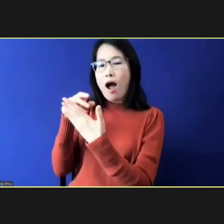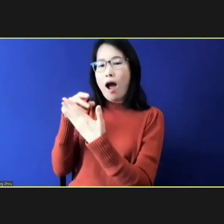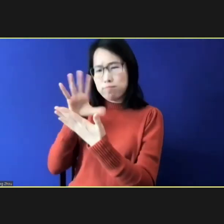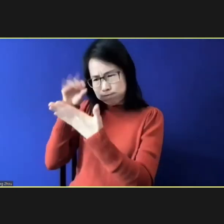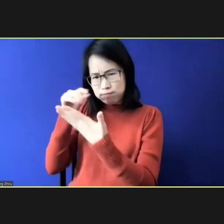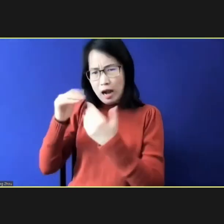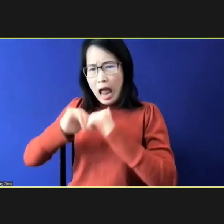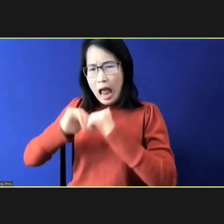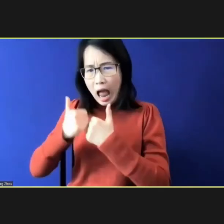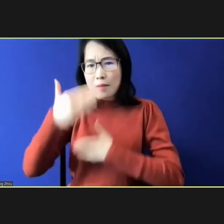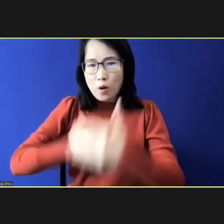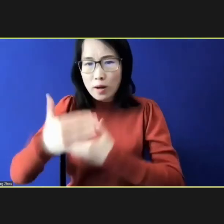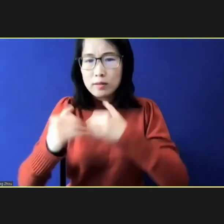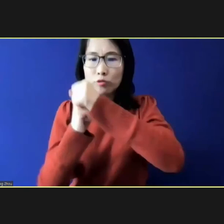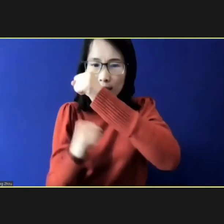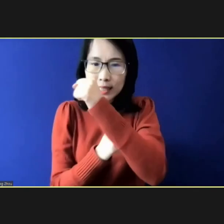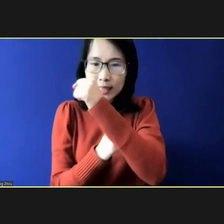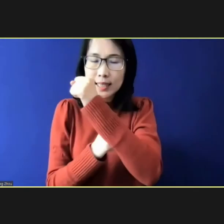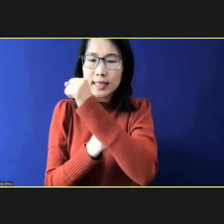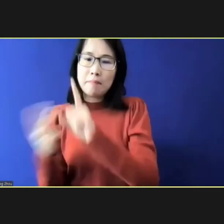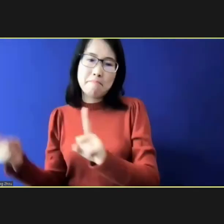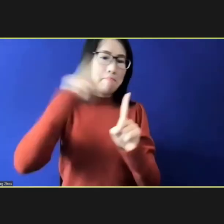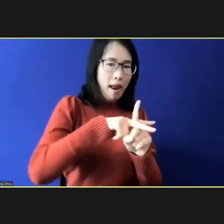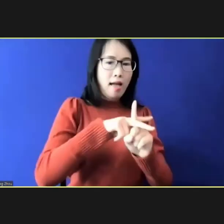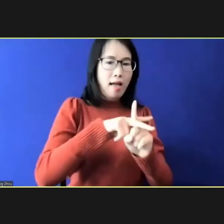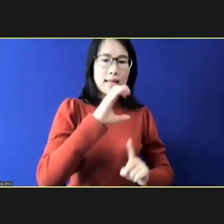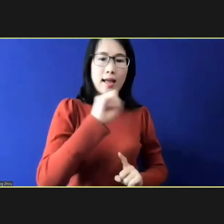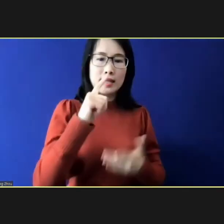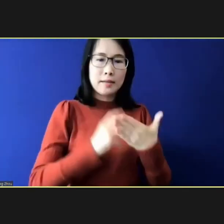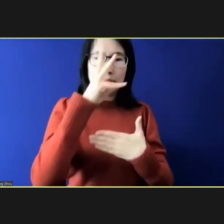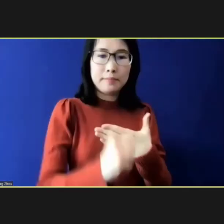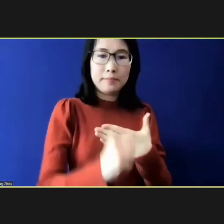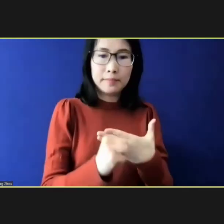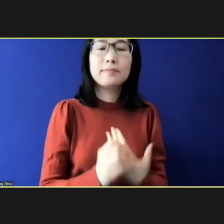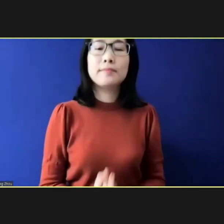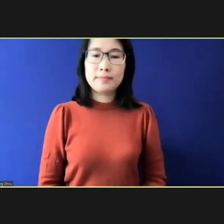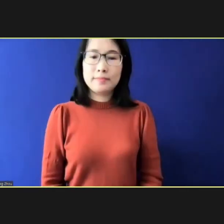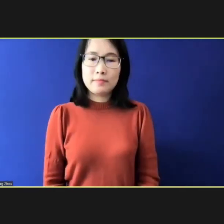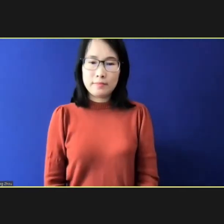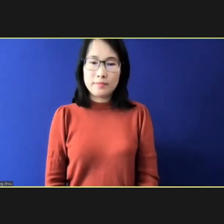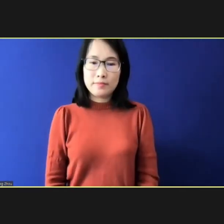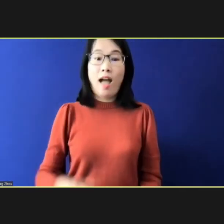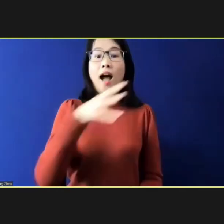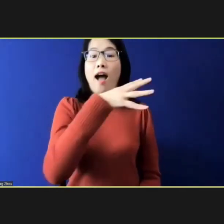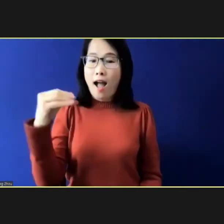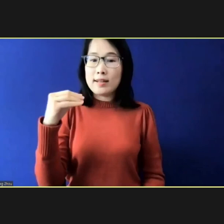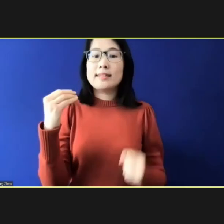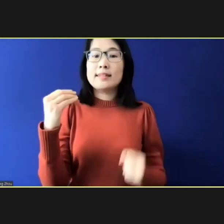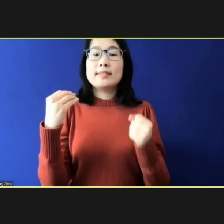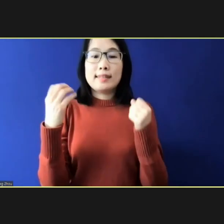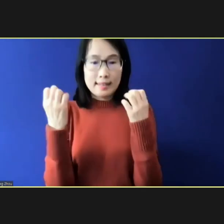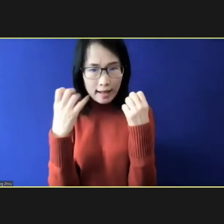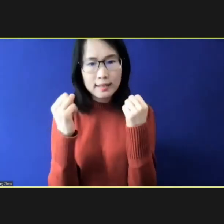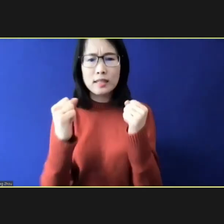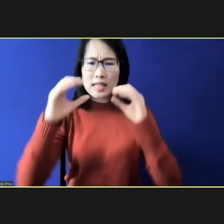I'm doing this by looking at how people learn American Sign Language and the foundations with ASL curriculum, and then